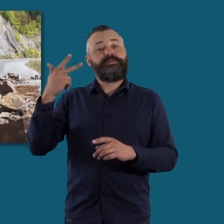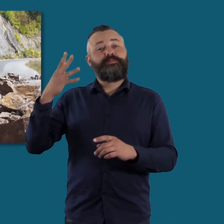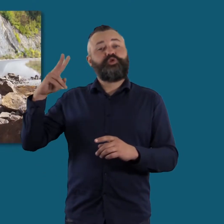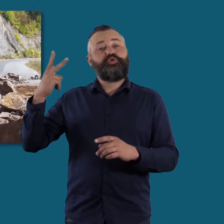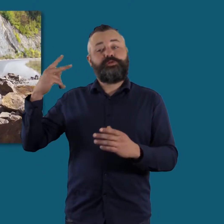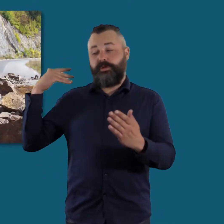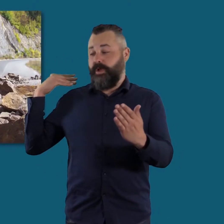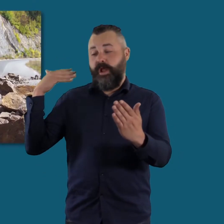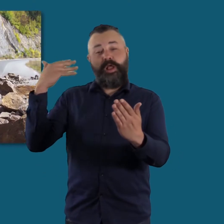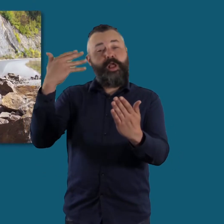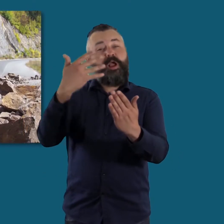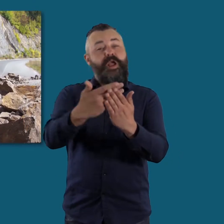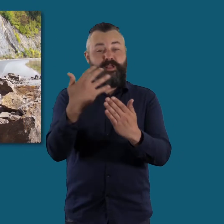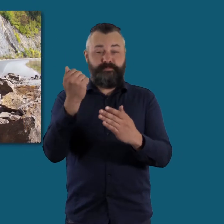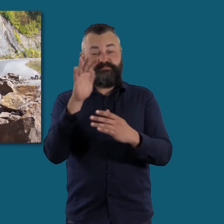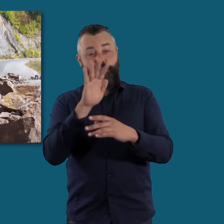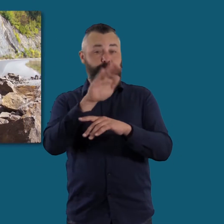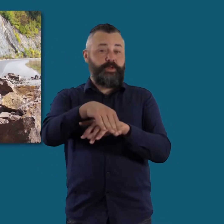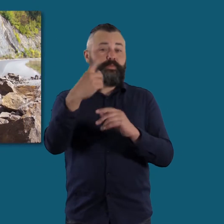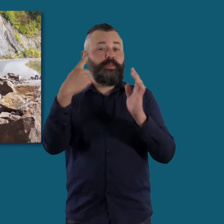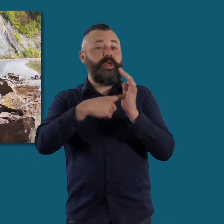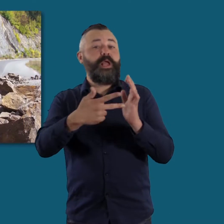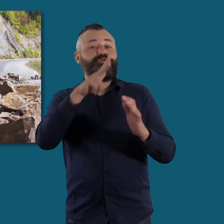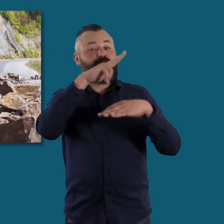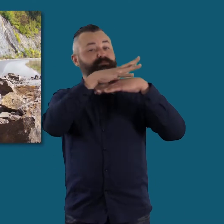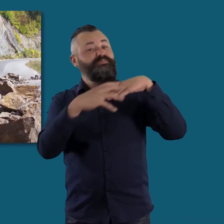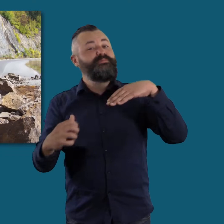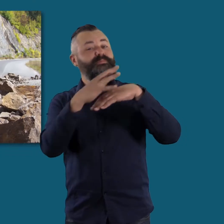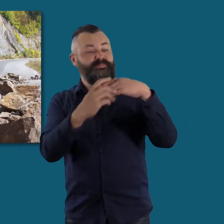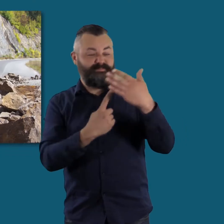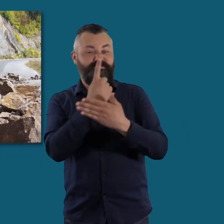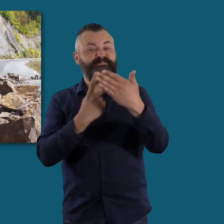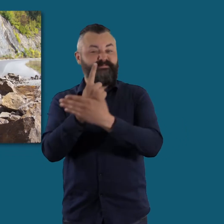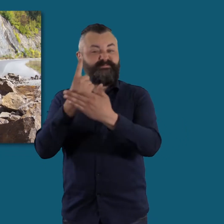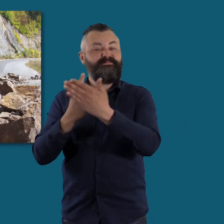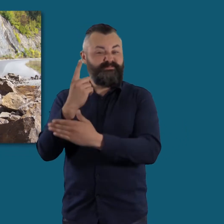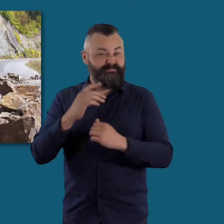Since 1942, there have been 114 landslides that have caused injury or death.